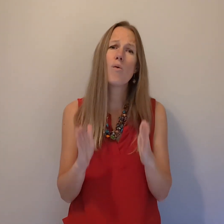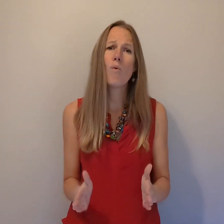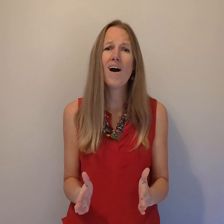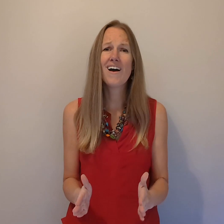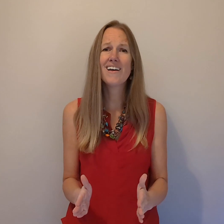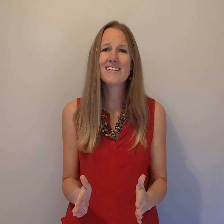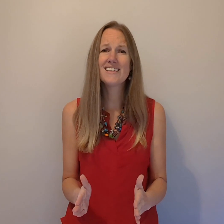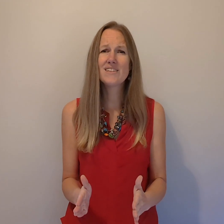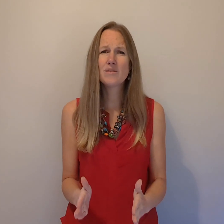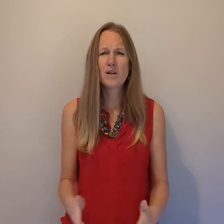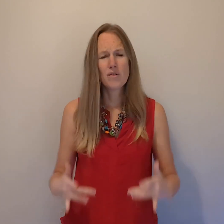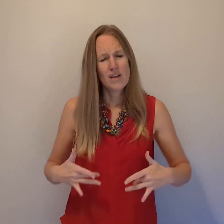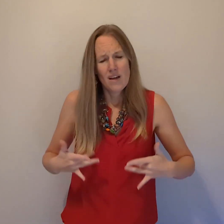waiting ones, weary of